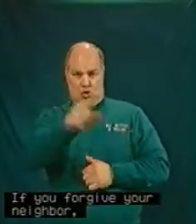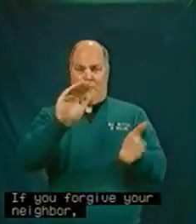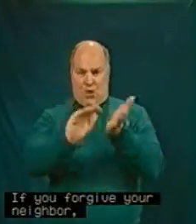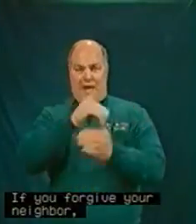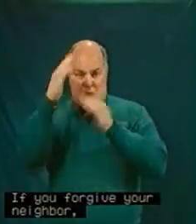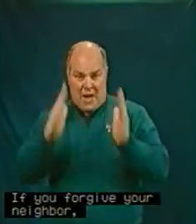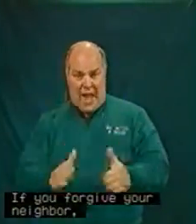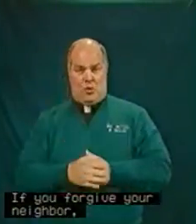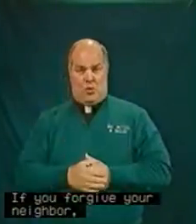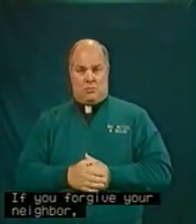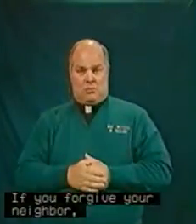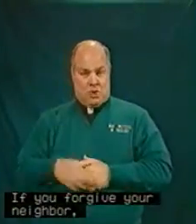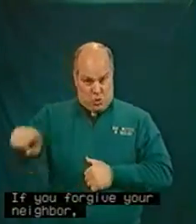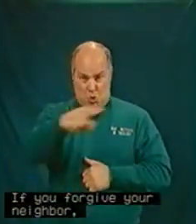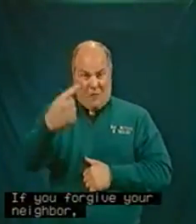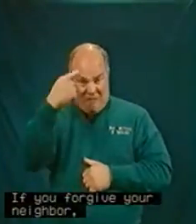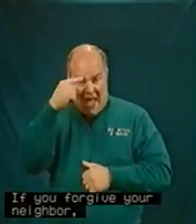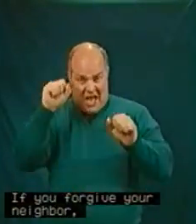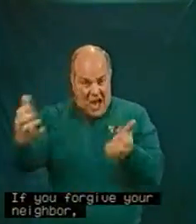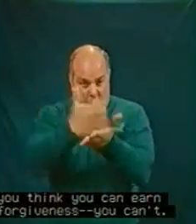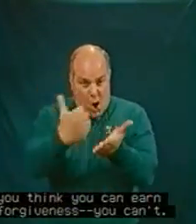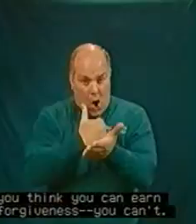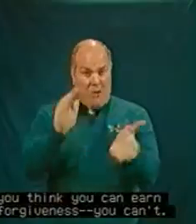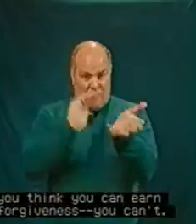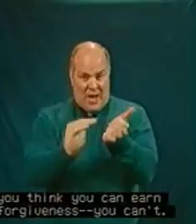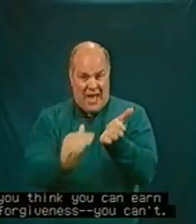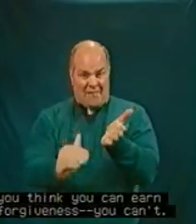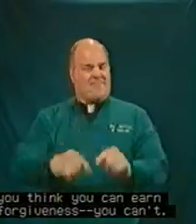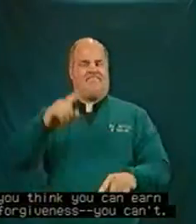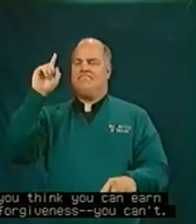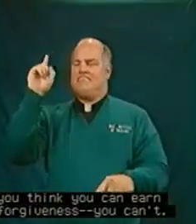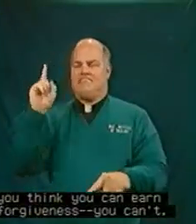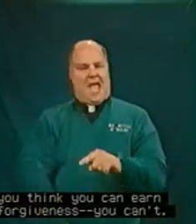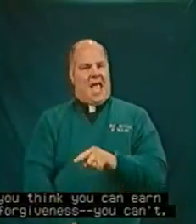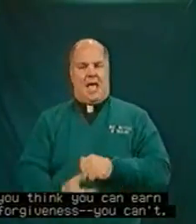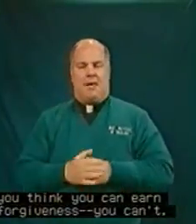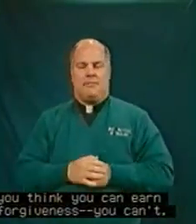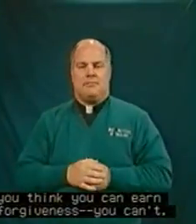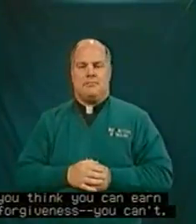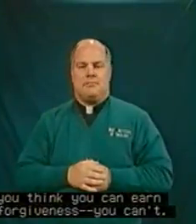If you forgive your neighbor, you think you can earn forgiveness? You can't.